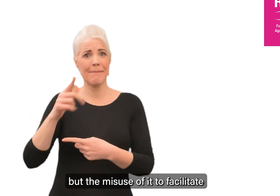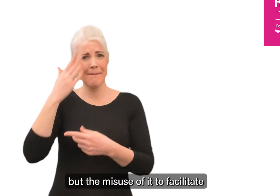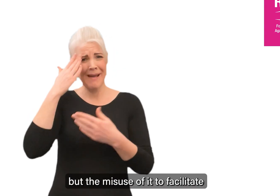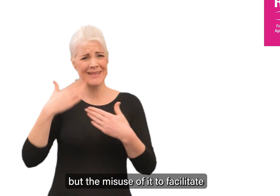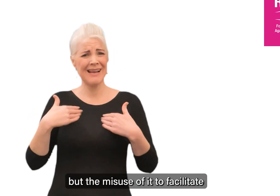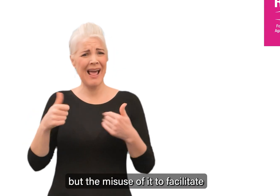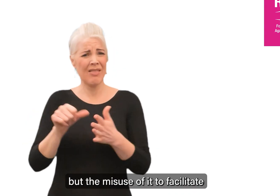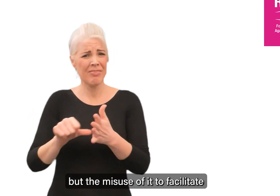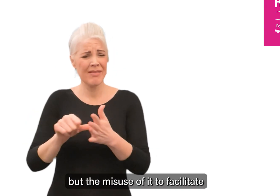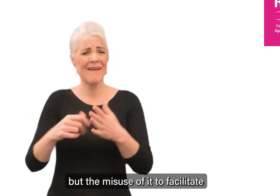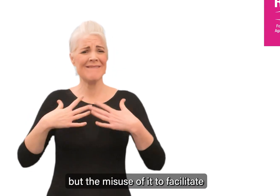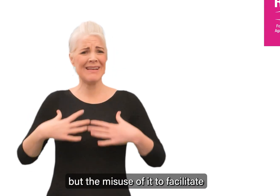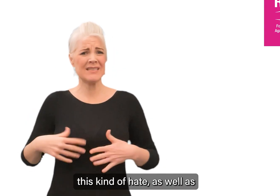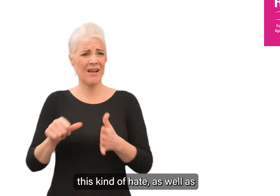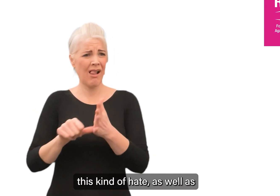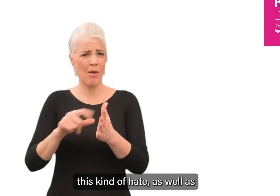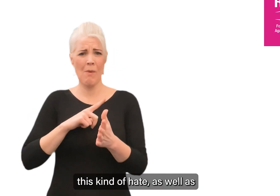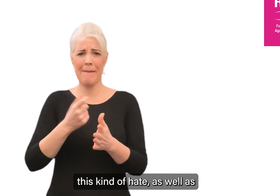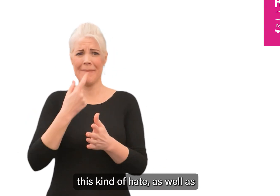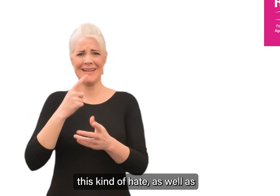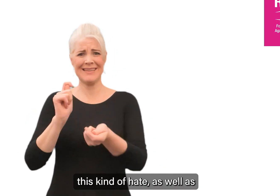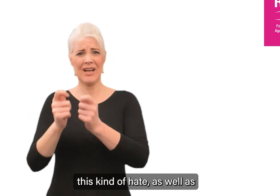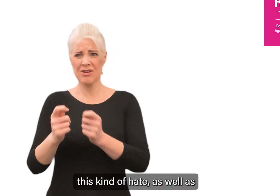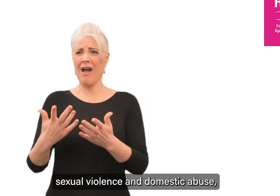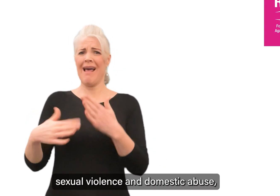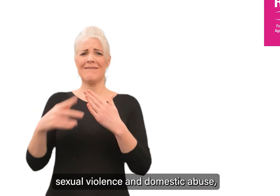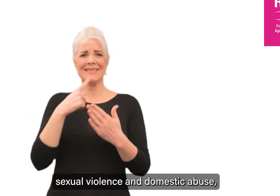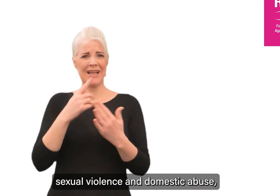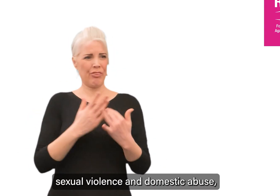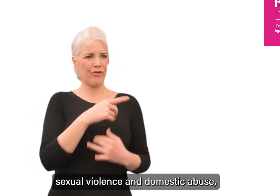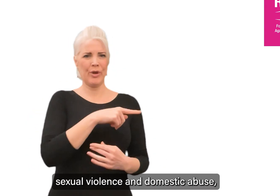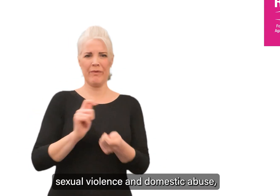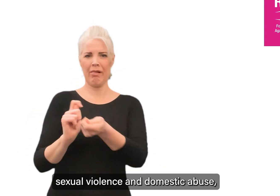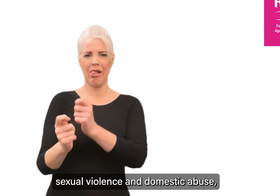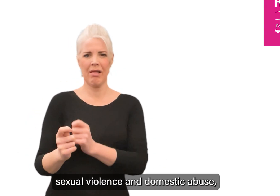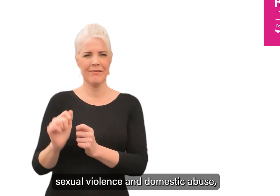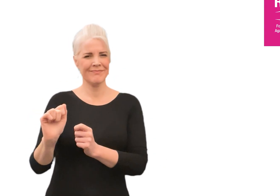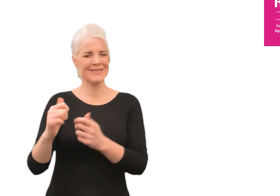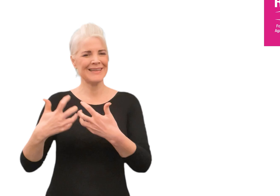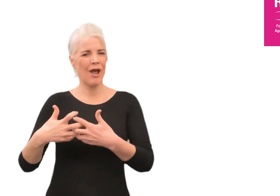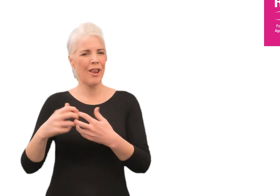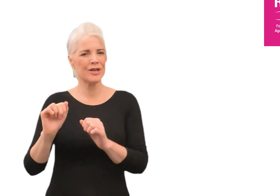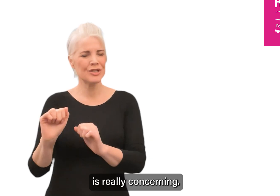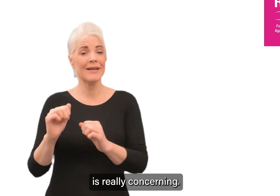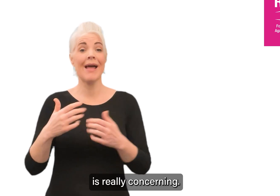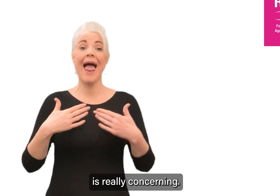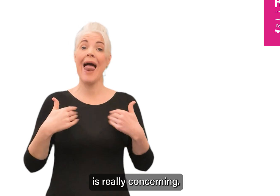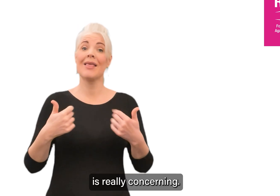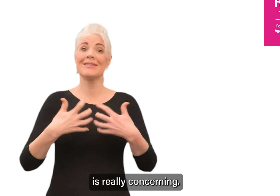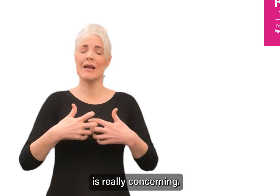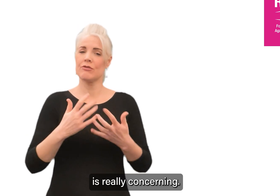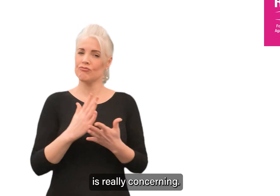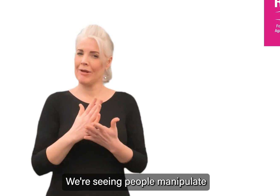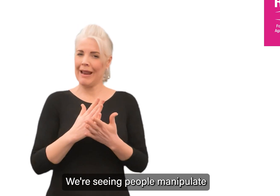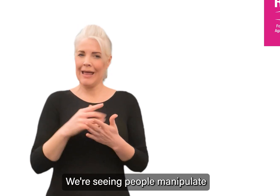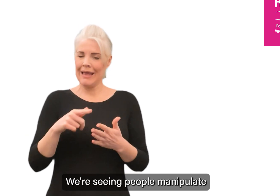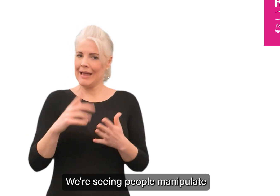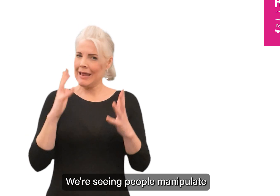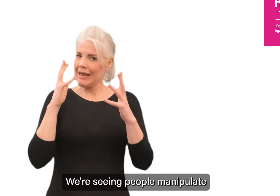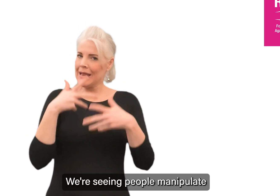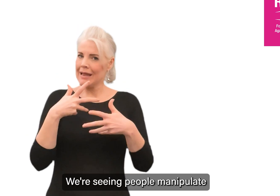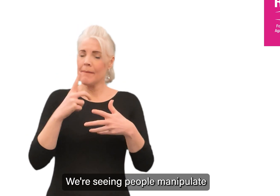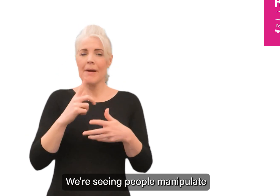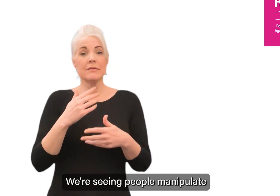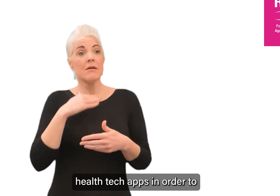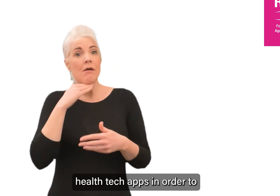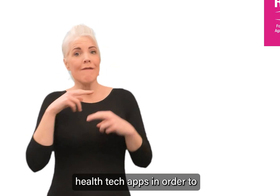elements, but the misuse of it to facilitate this kind of hate, as well as sexual violence and domestic abuse, is really concerning. We're seeing